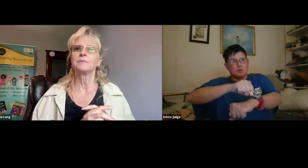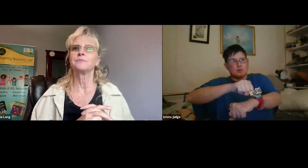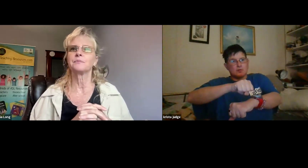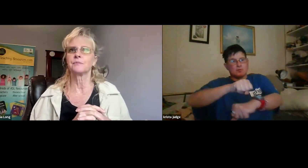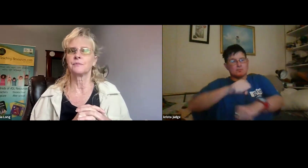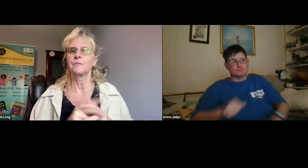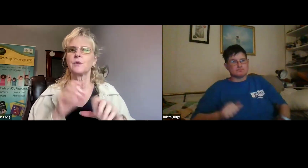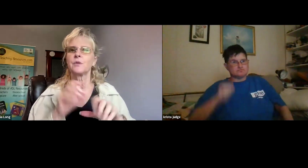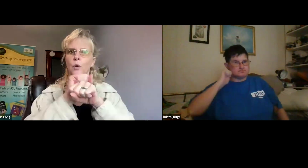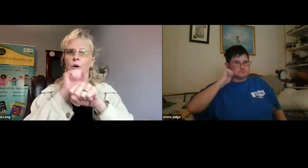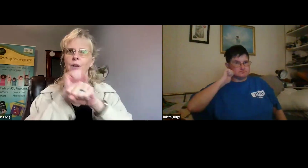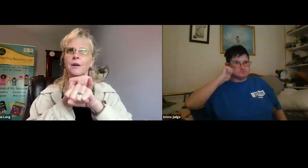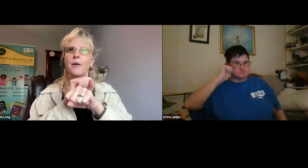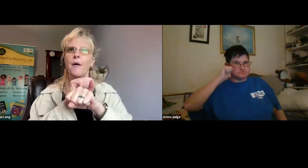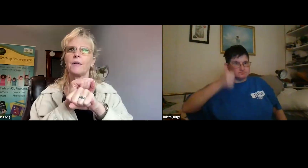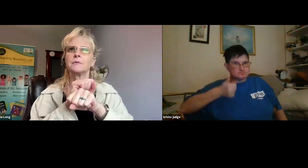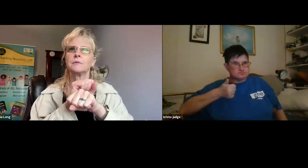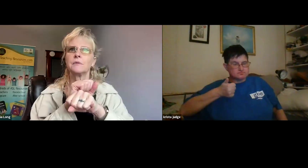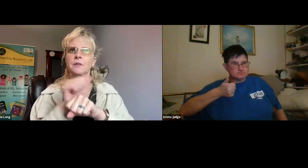work